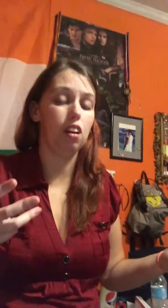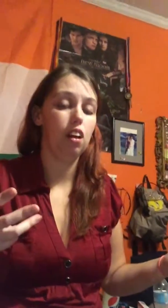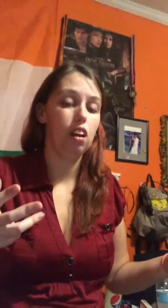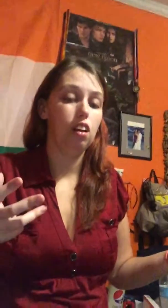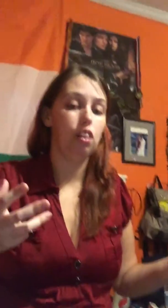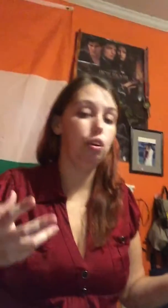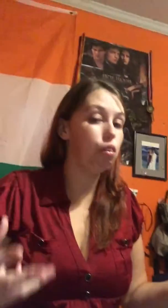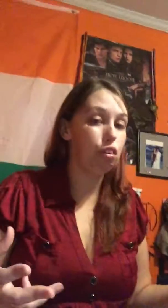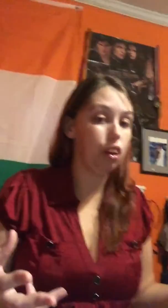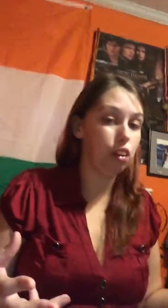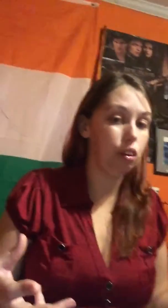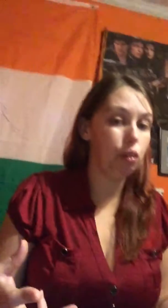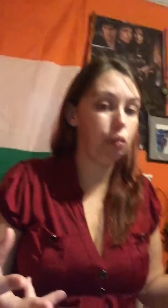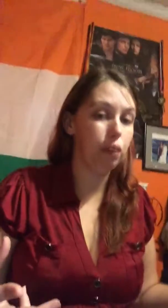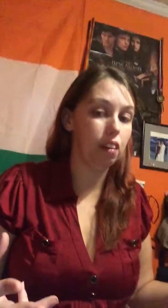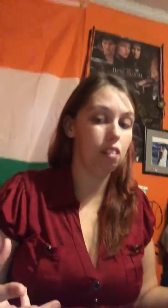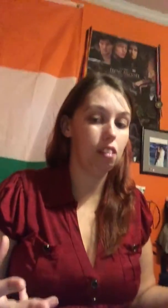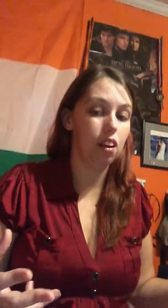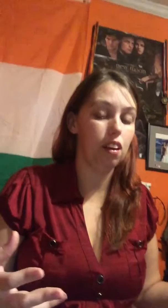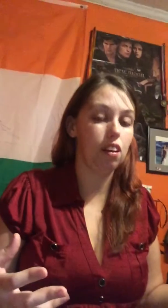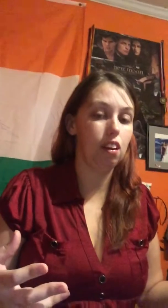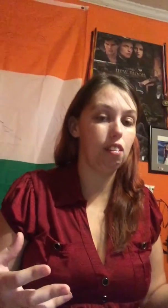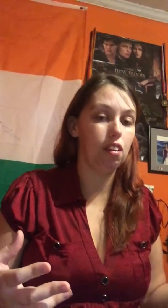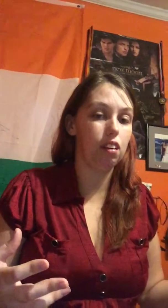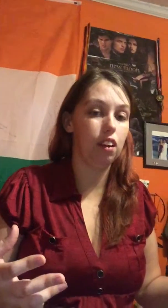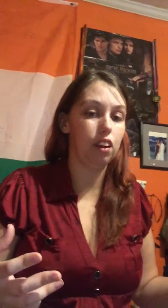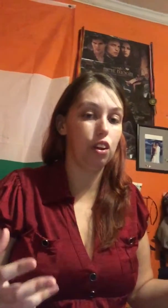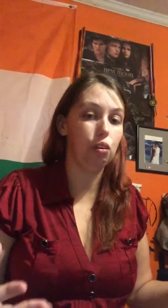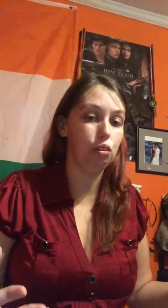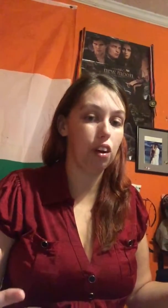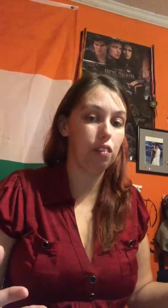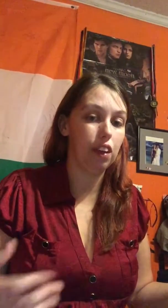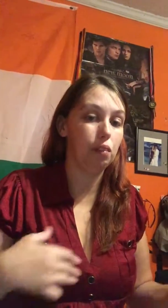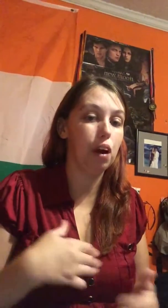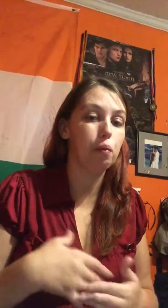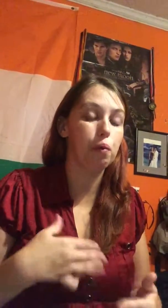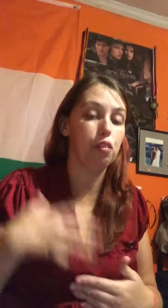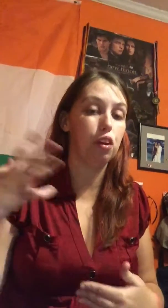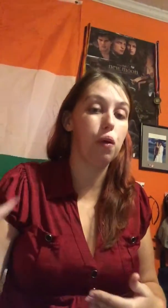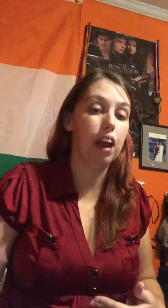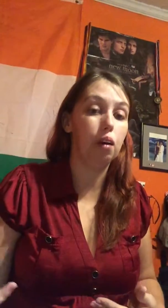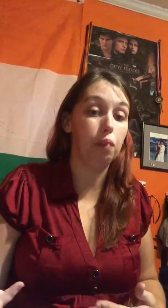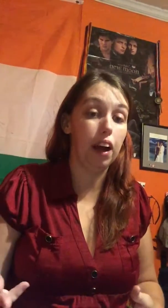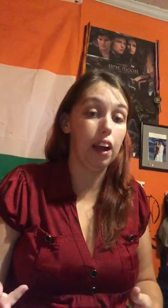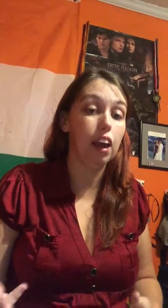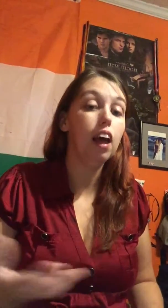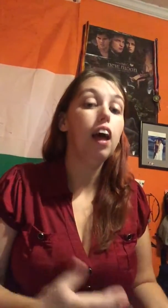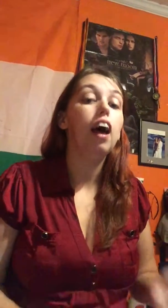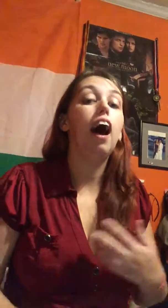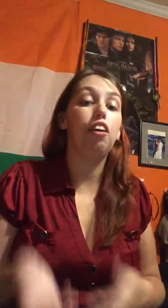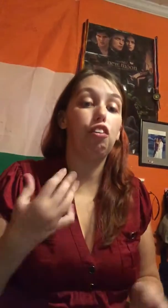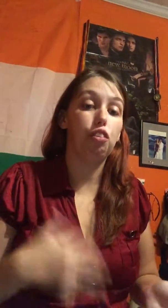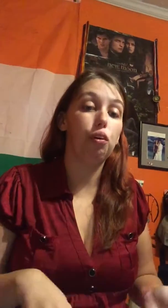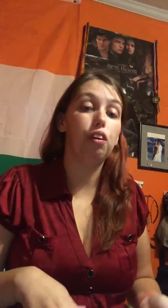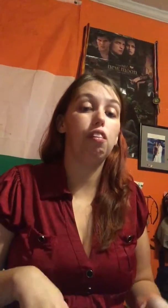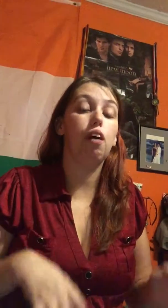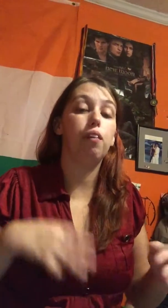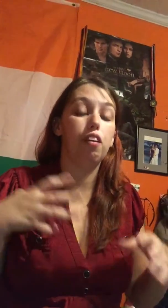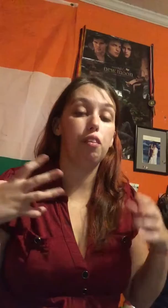hugely new because it's not necessarily like a huge craving. Like, I'm not purposely going out and buying it. I just notice that whenever